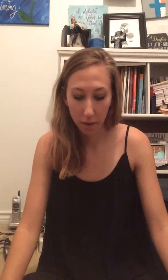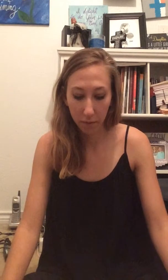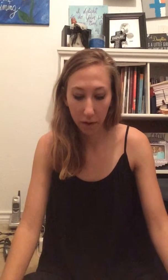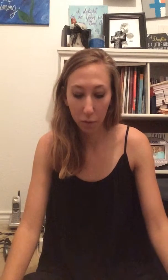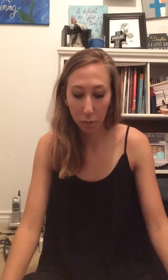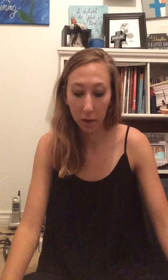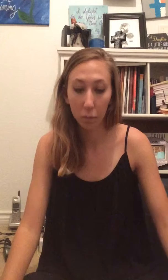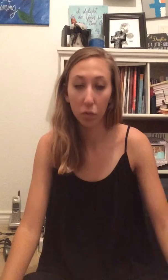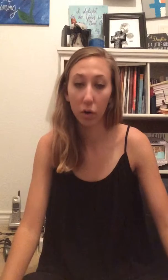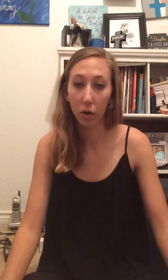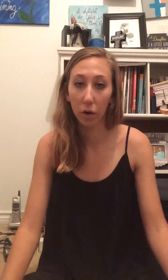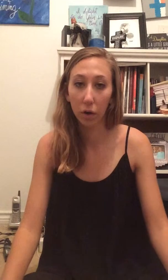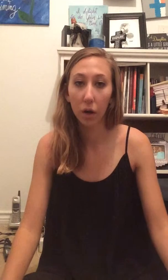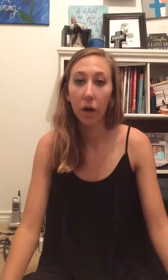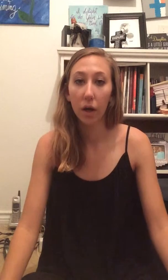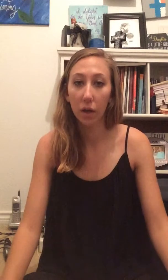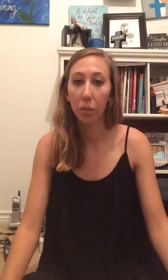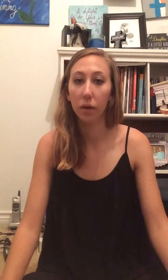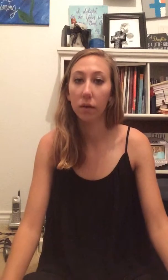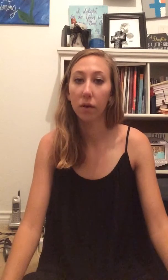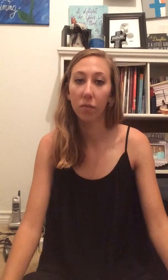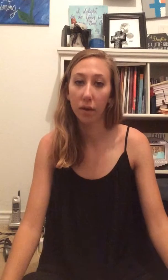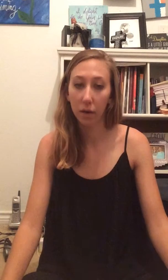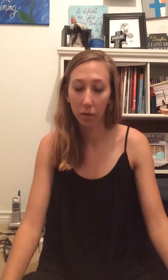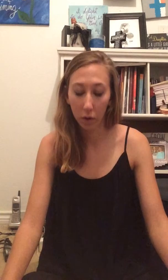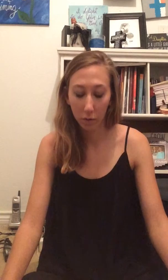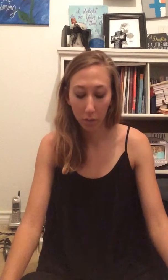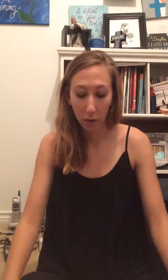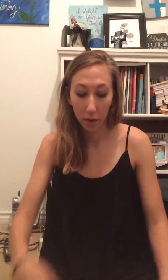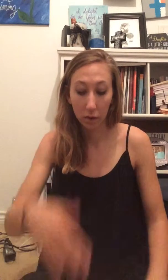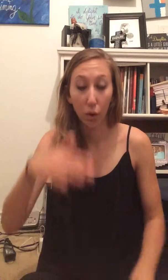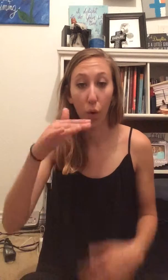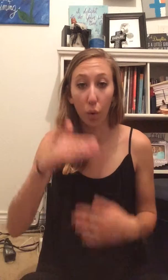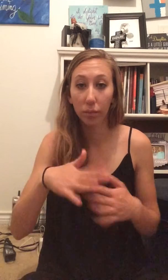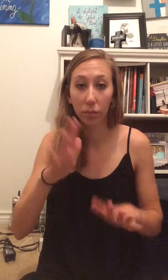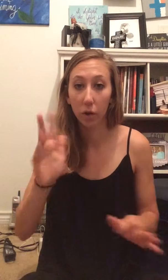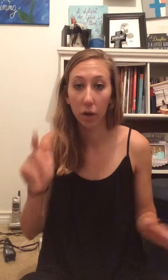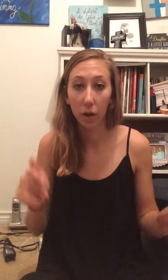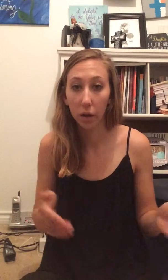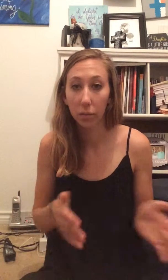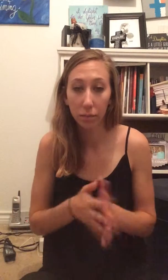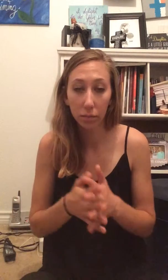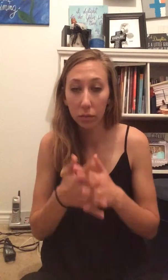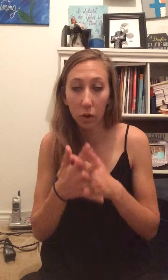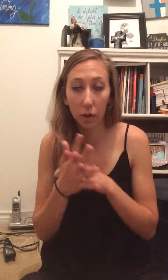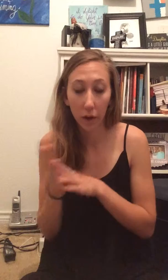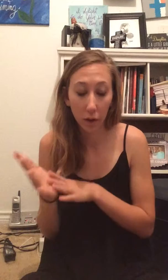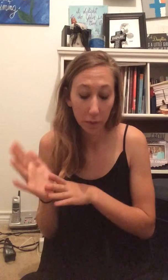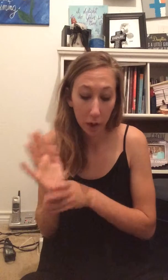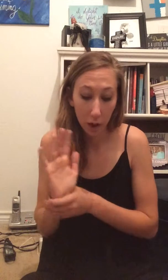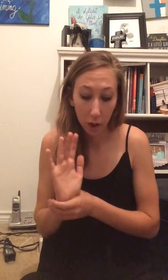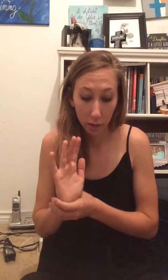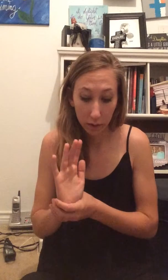my faith will become stronger in the presence of my Savior. That's the whole, sorry, I couldn't think. Anyways,